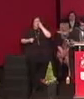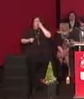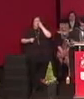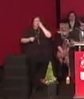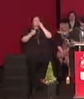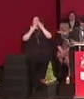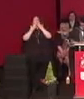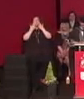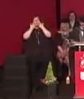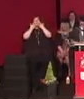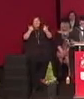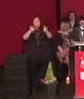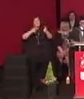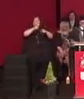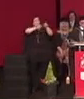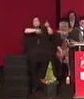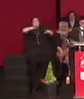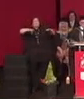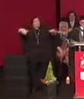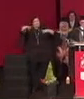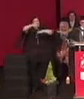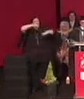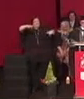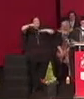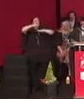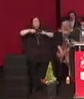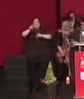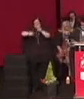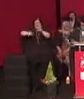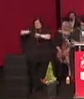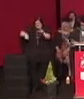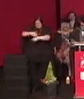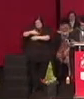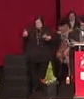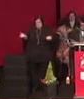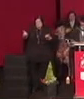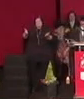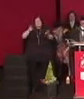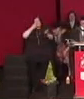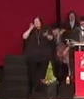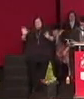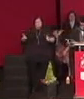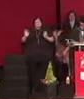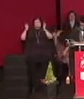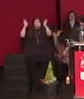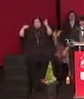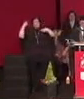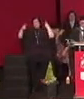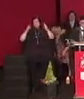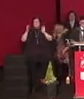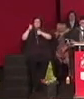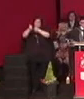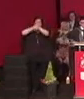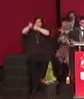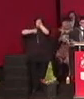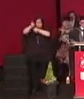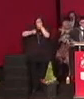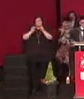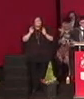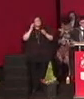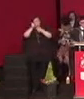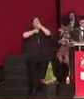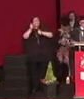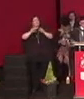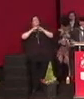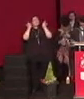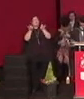Please be mindful of those around you. Guests, you're invited to make as much noise as you can to celebrate our